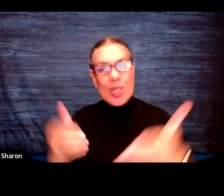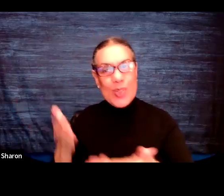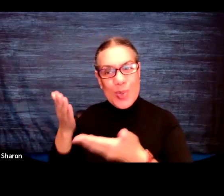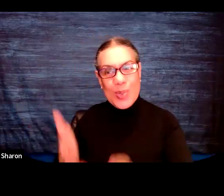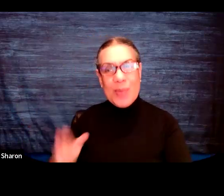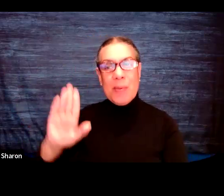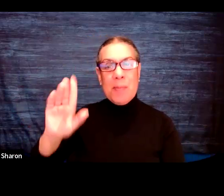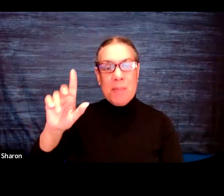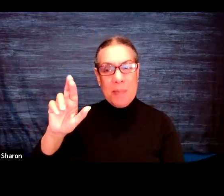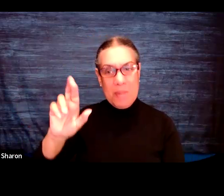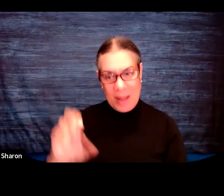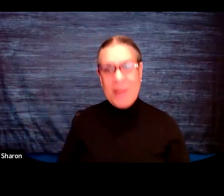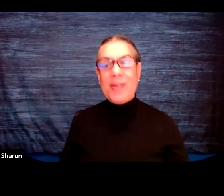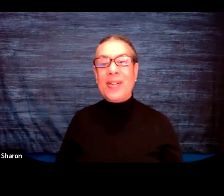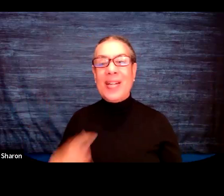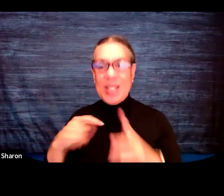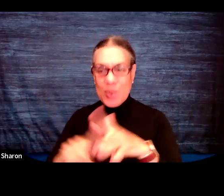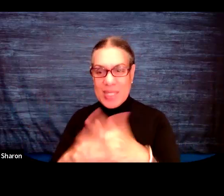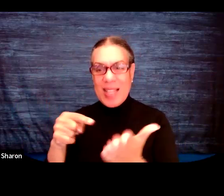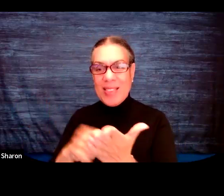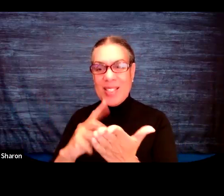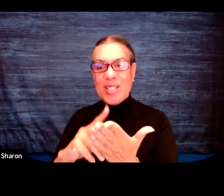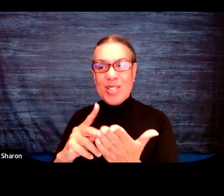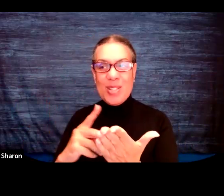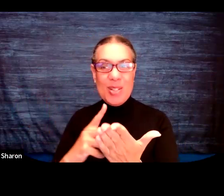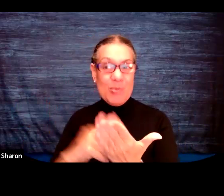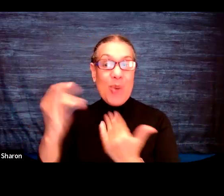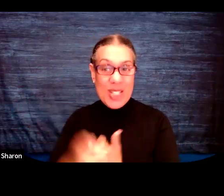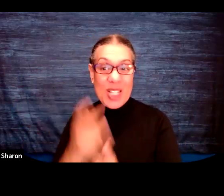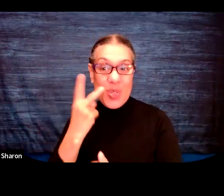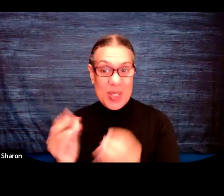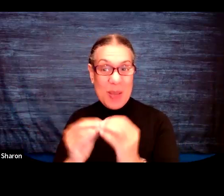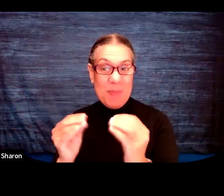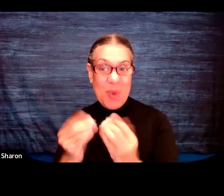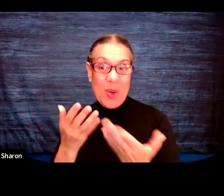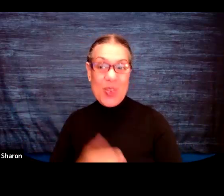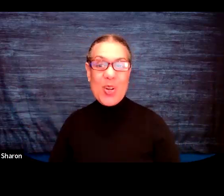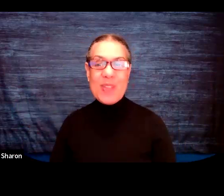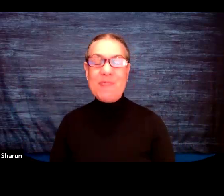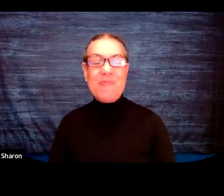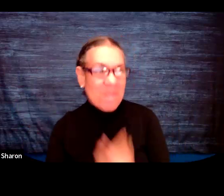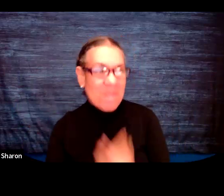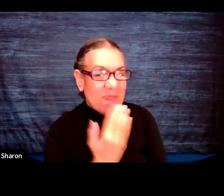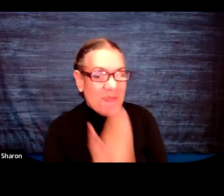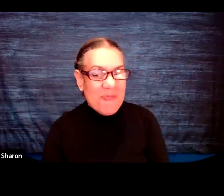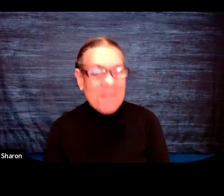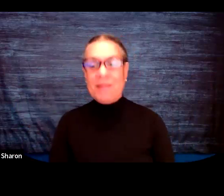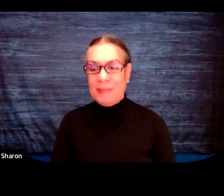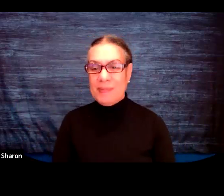Blair as we get started in the process, and you'll be seeing a lot more of her. Thank you. Welcome. Thank you.